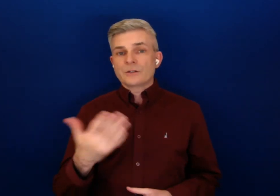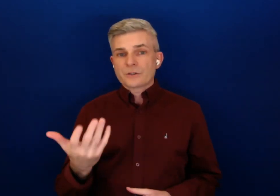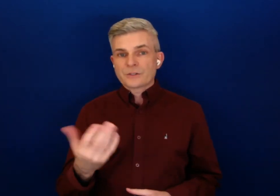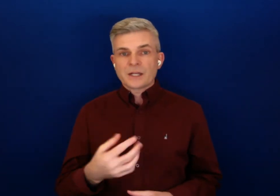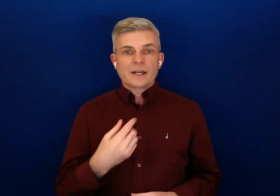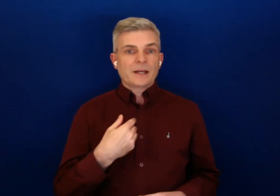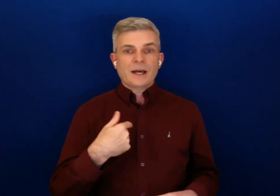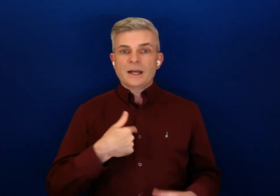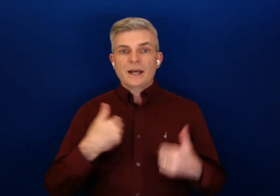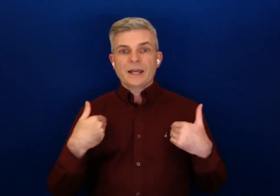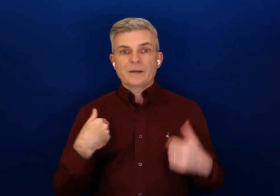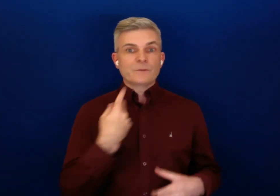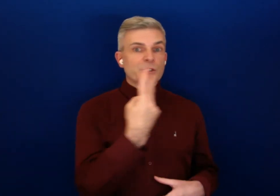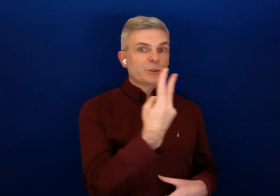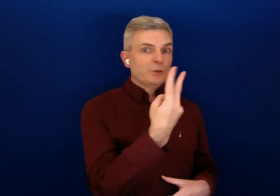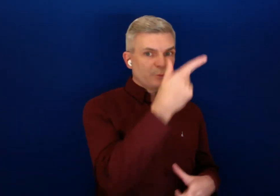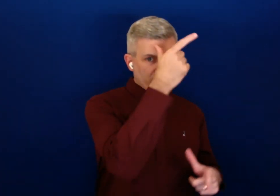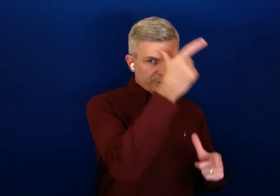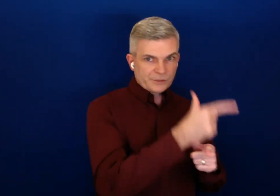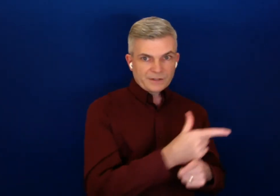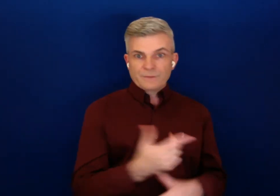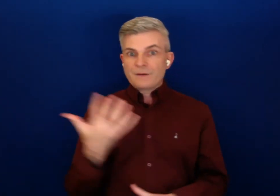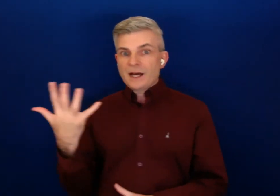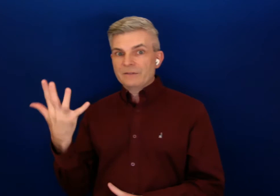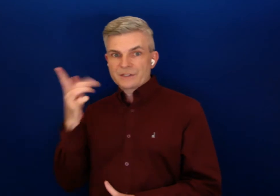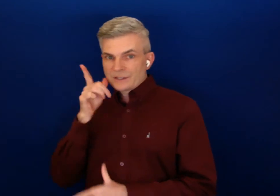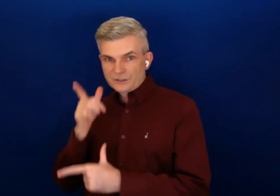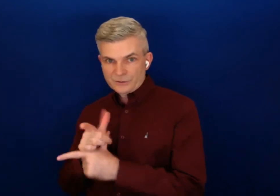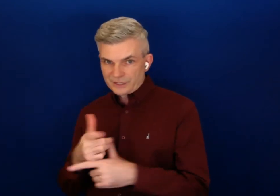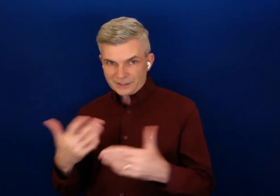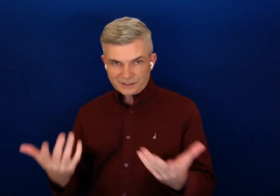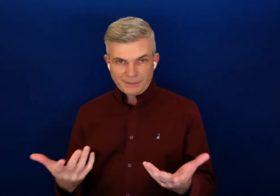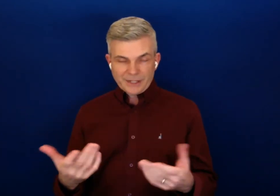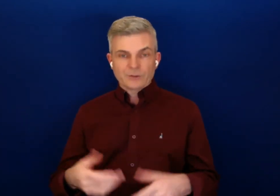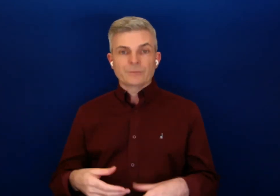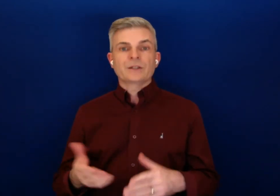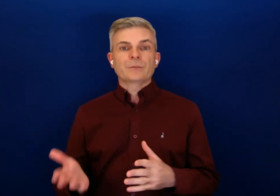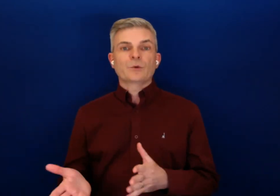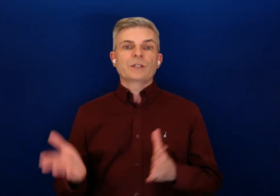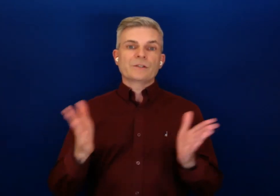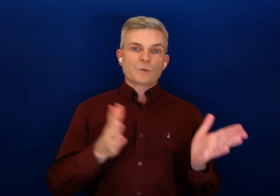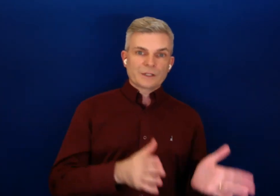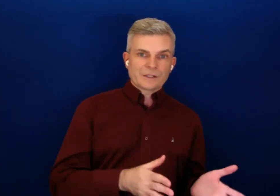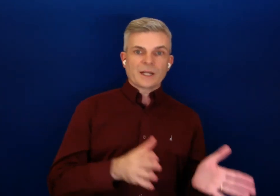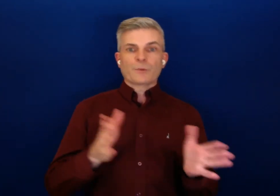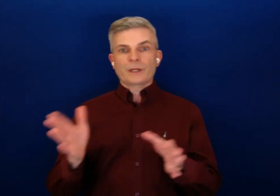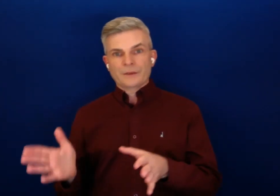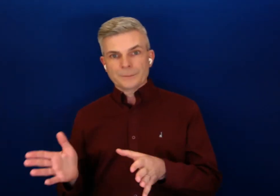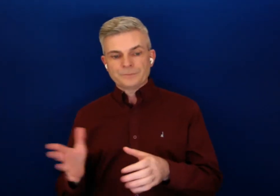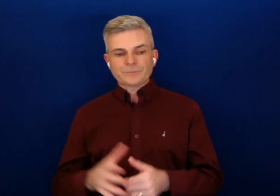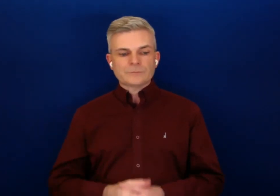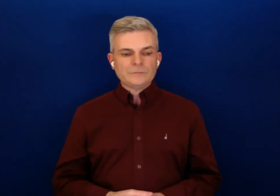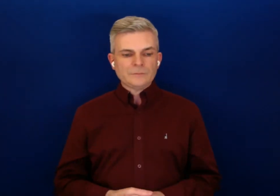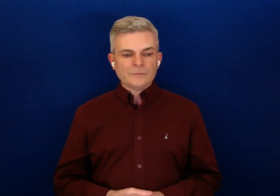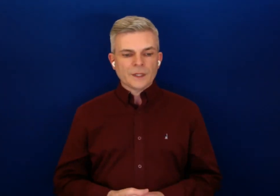also say I have two brothers and five sisters. It doesn't matter, but the point is you want to separate them.